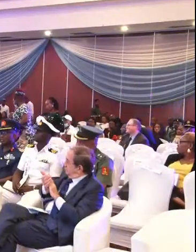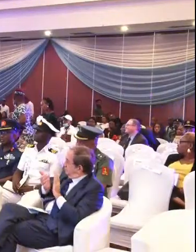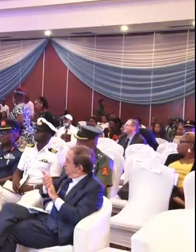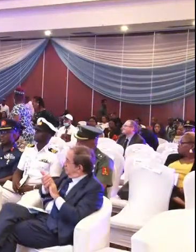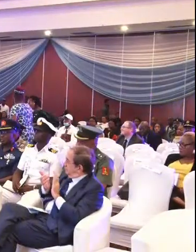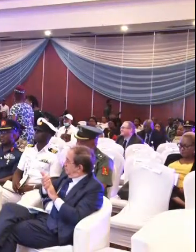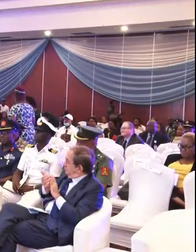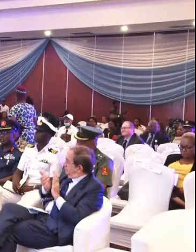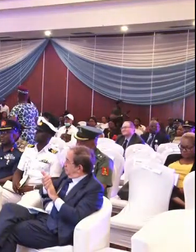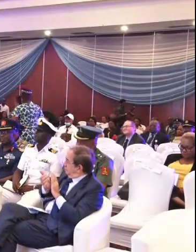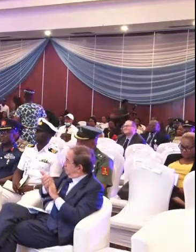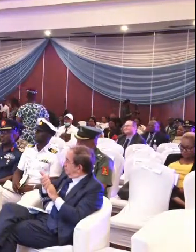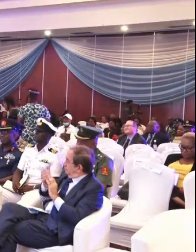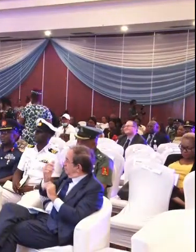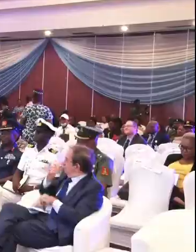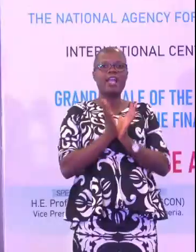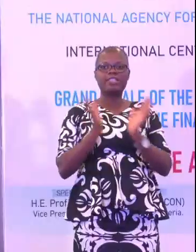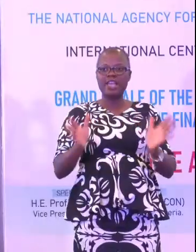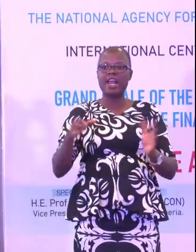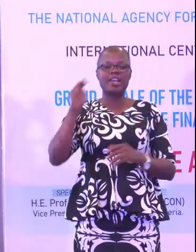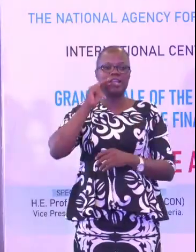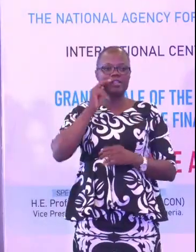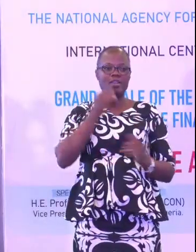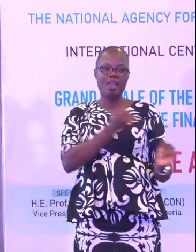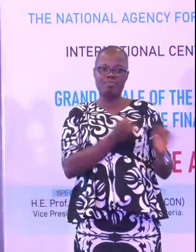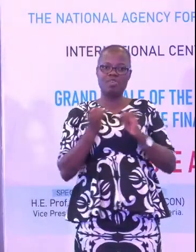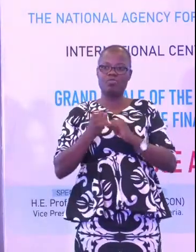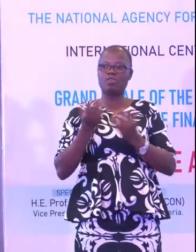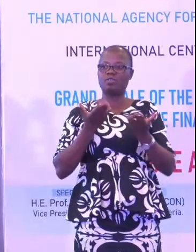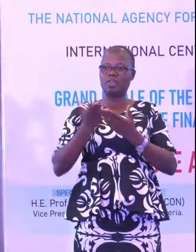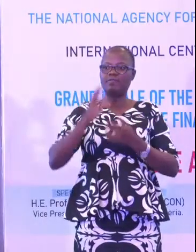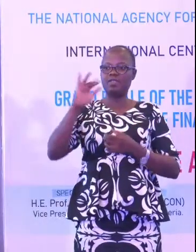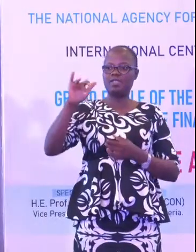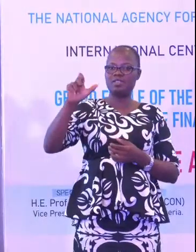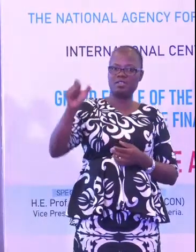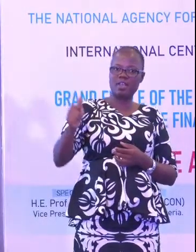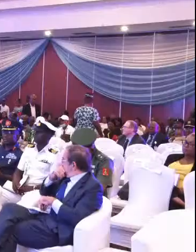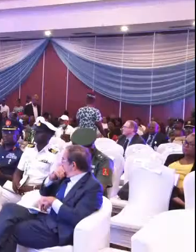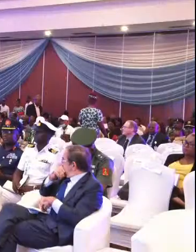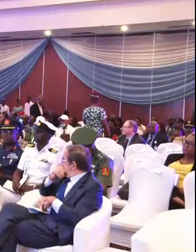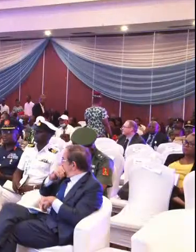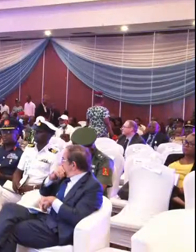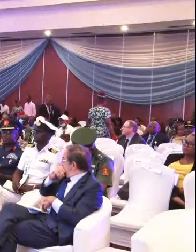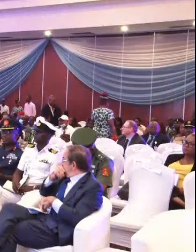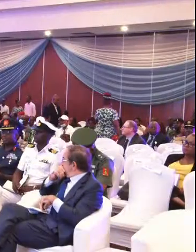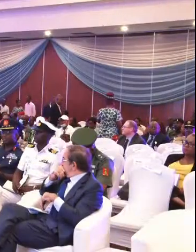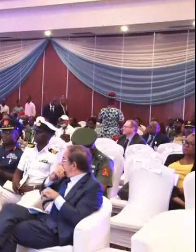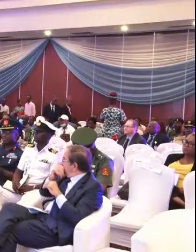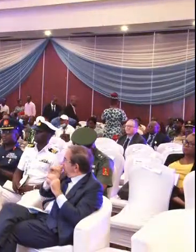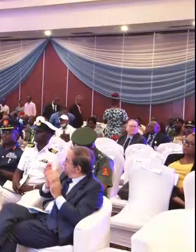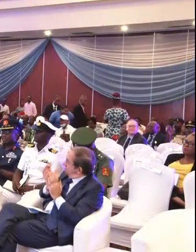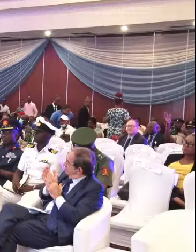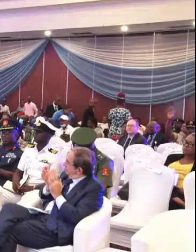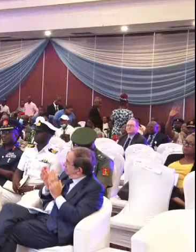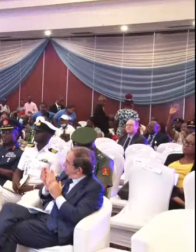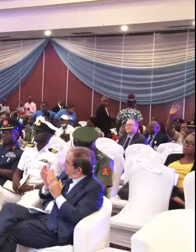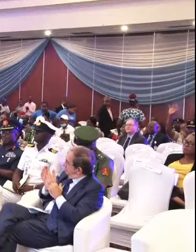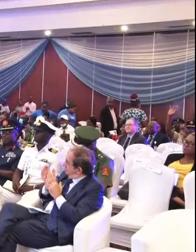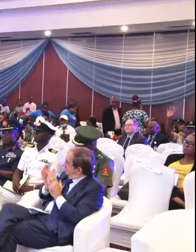And the Controller General, Nigerian Immigration Service, Isa Jere Idris, is also here. Thank you very much, sir.